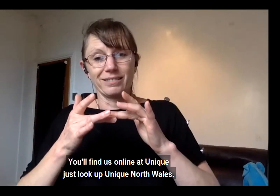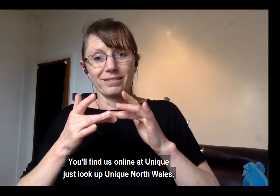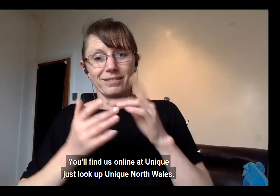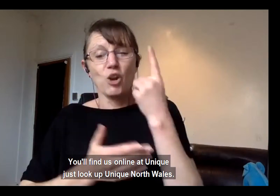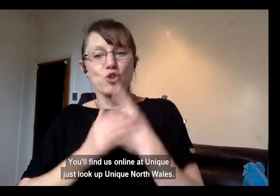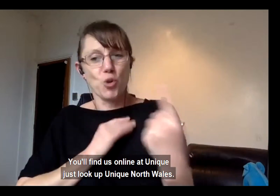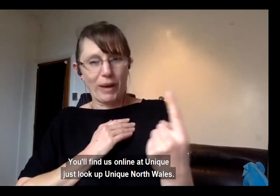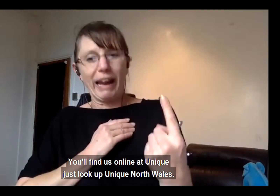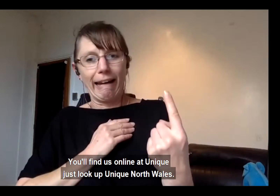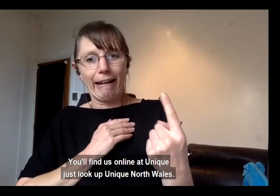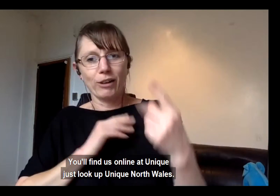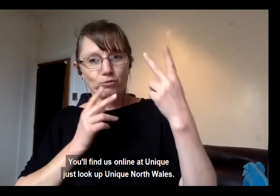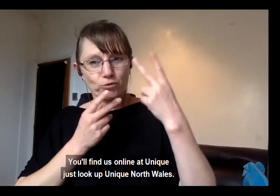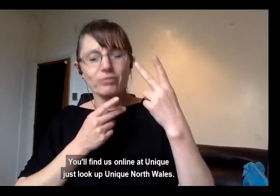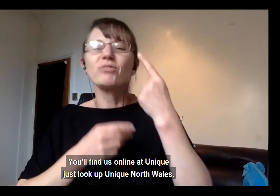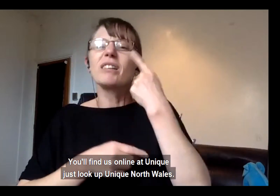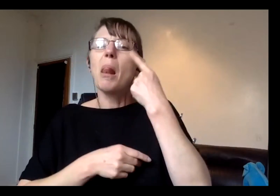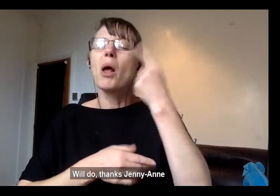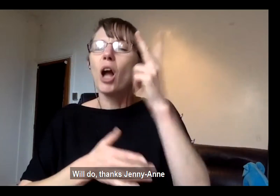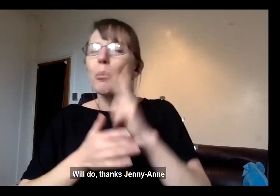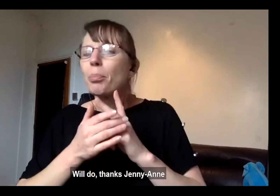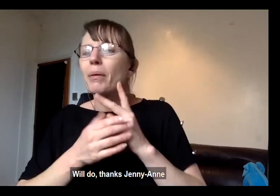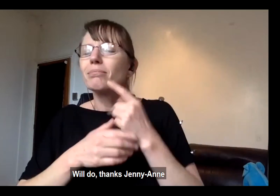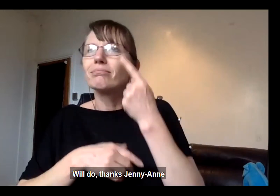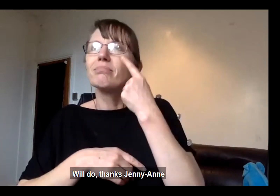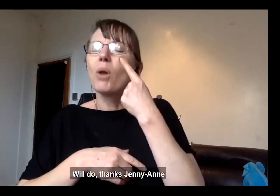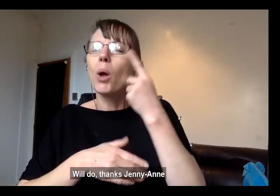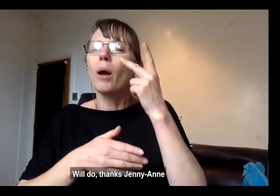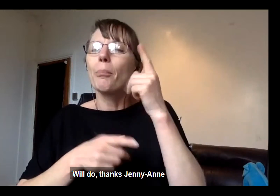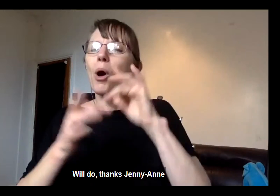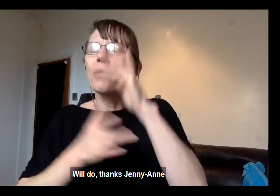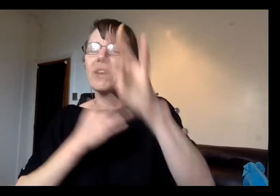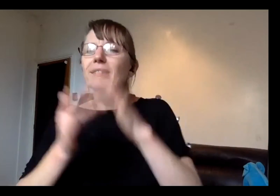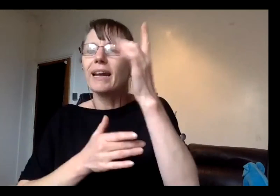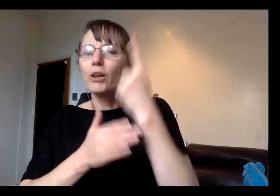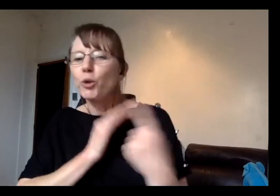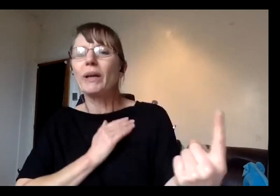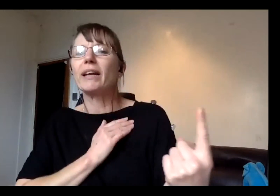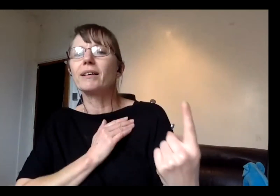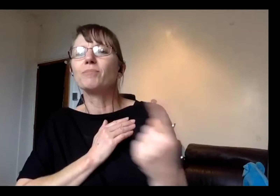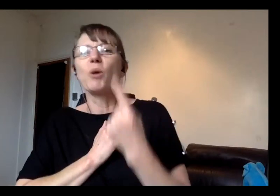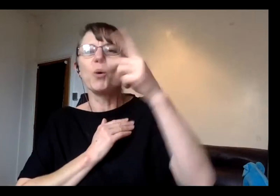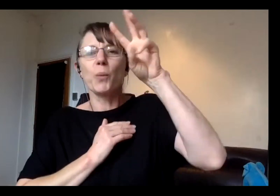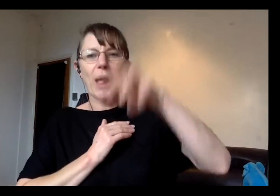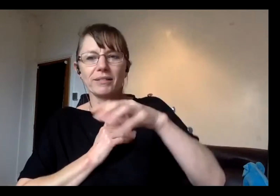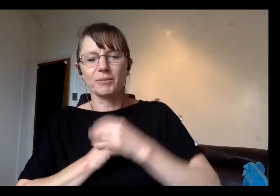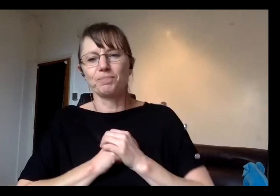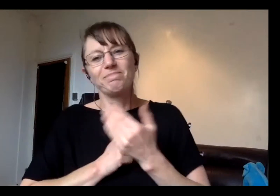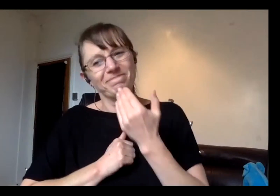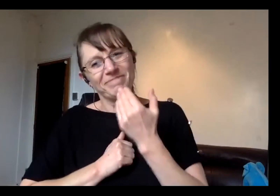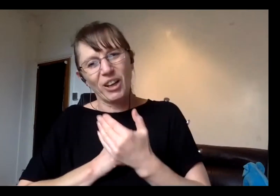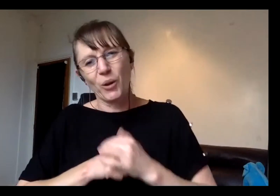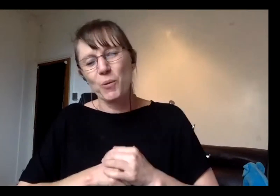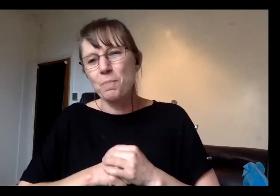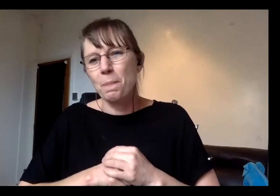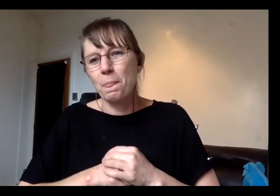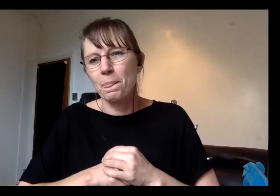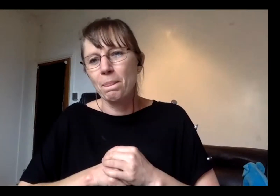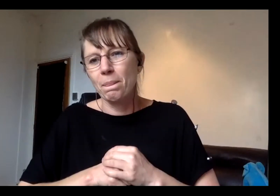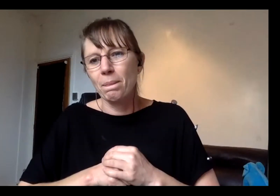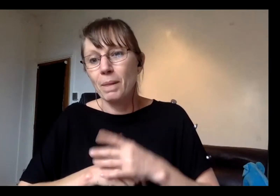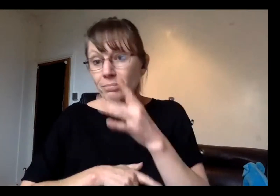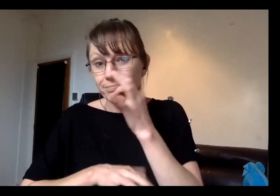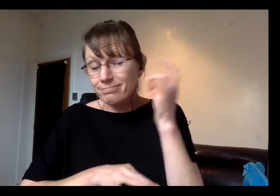Unique. Just look up Unique North Wales. Will do. Thanks, Jenny Ann. Thank you. Marcel, may I ask